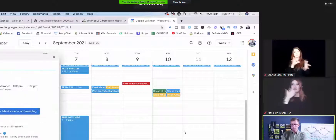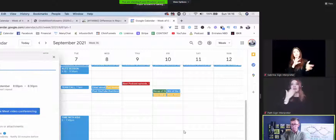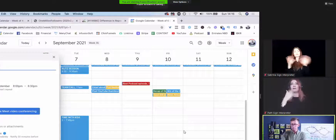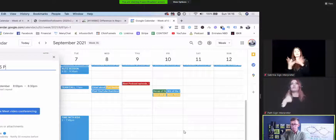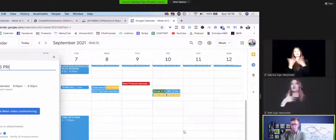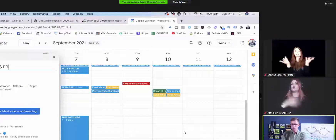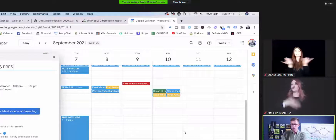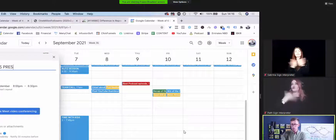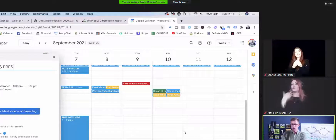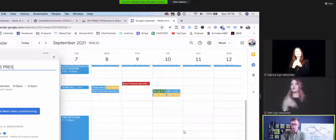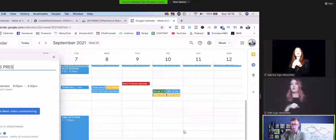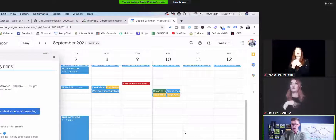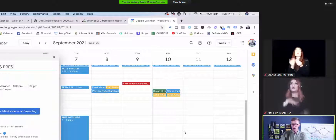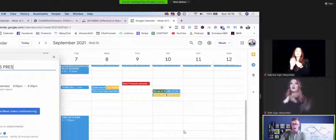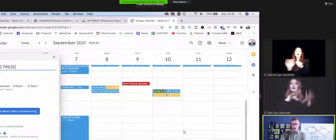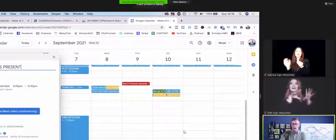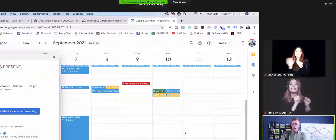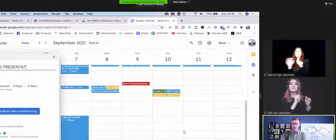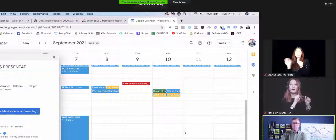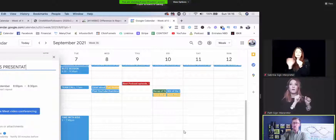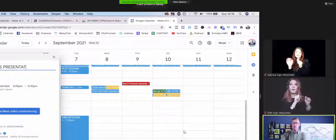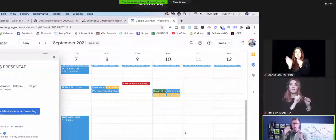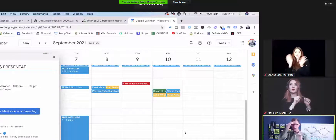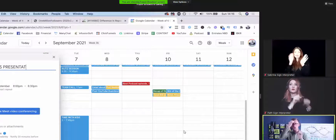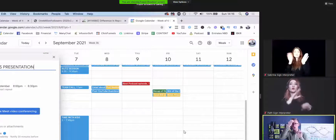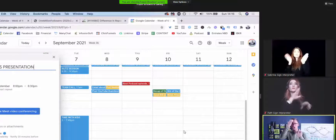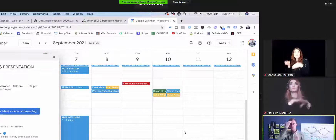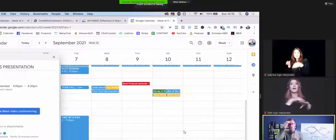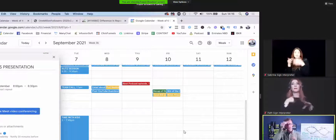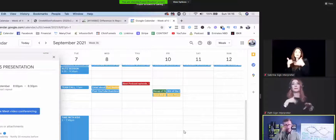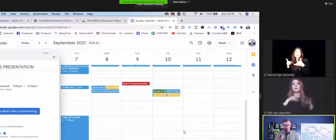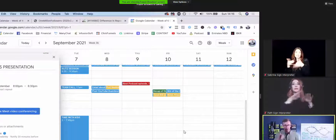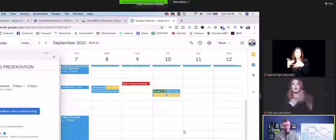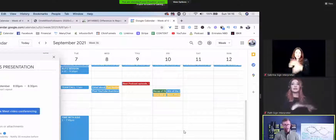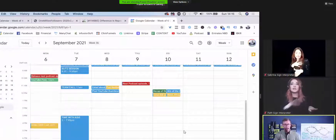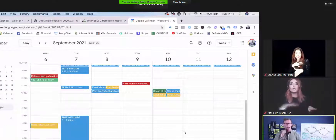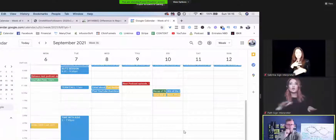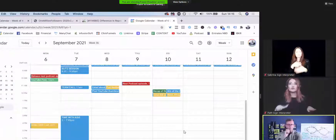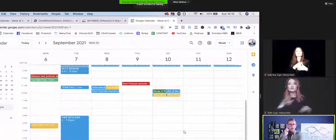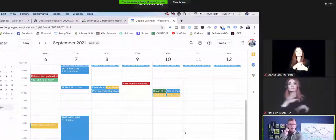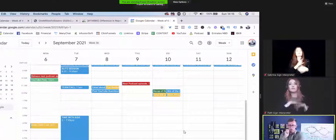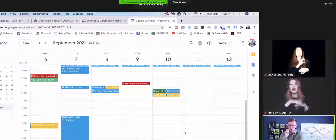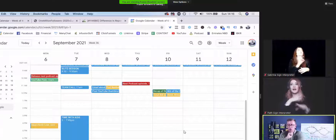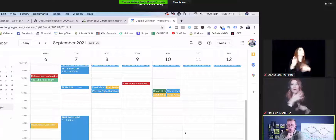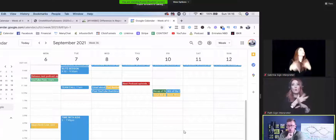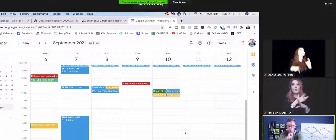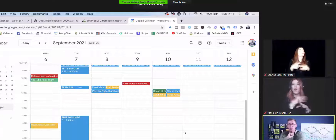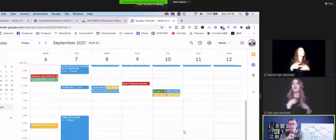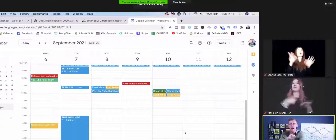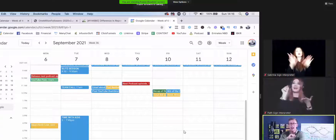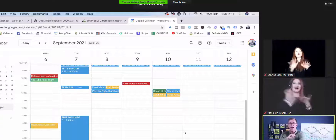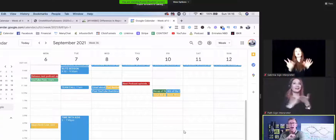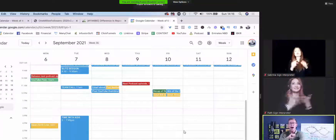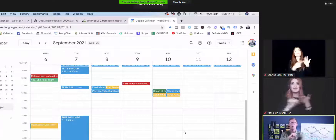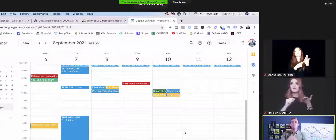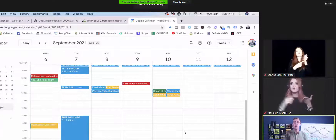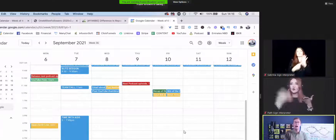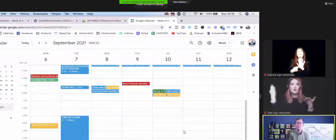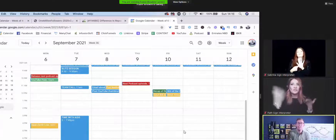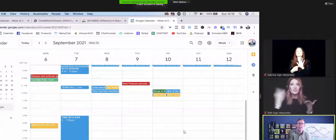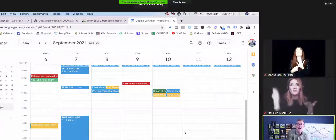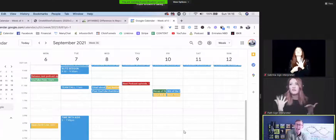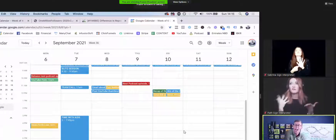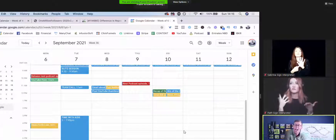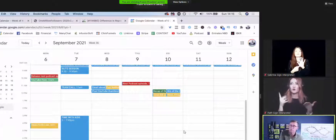Every single Sunday night, Every single Sunday night, I will